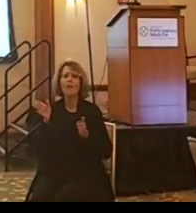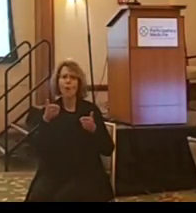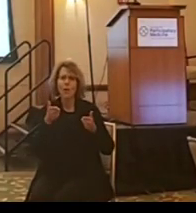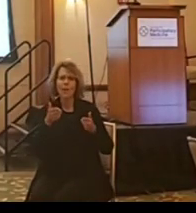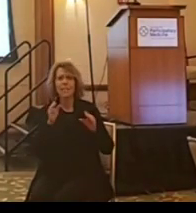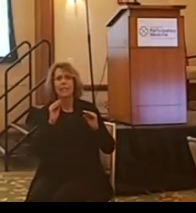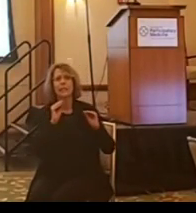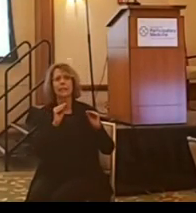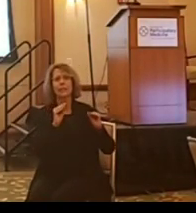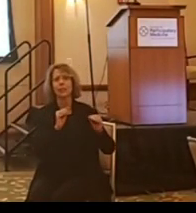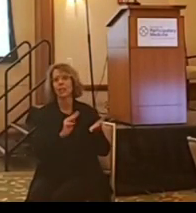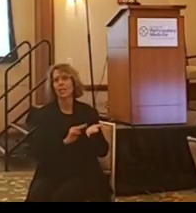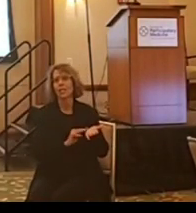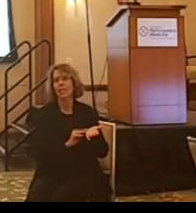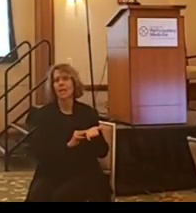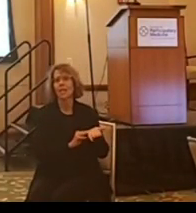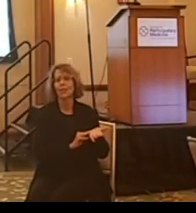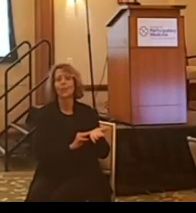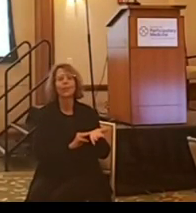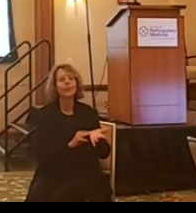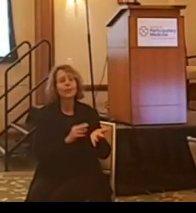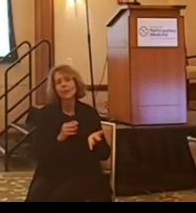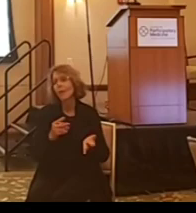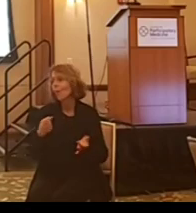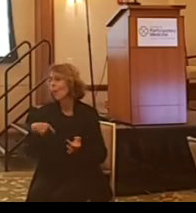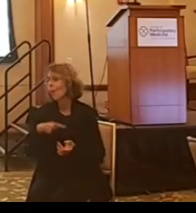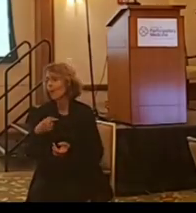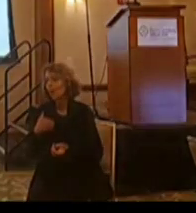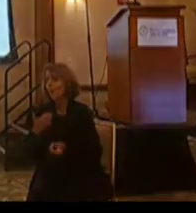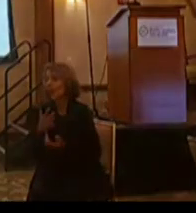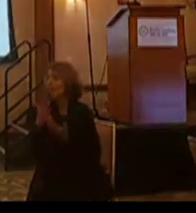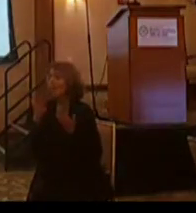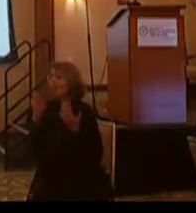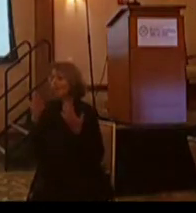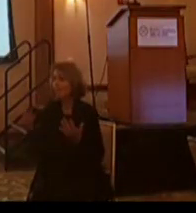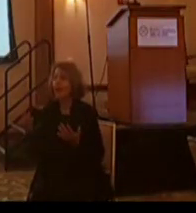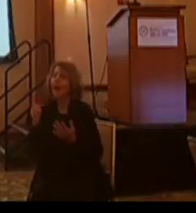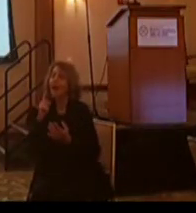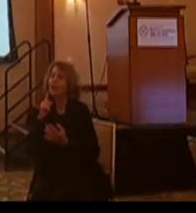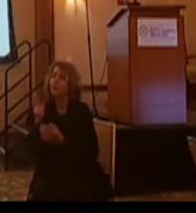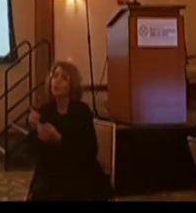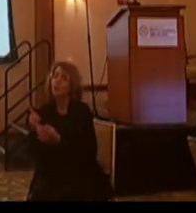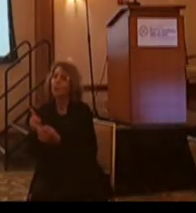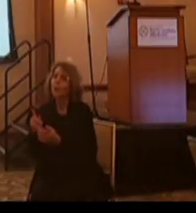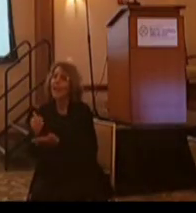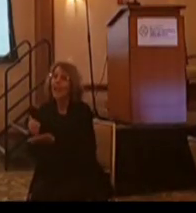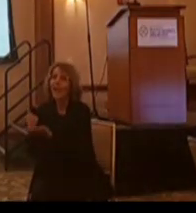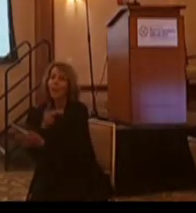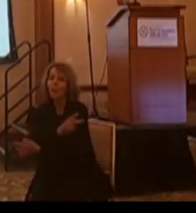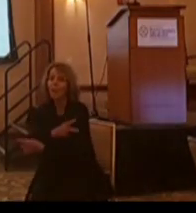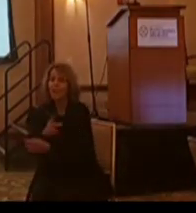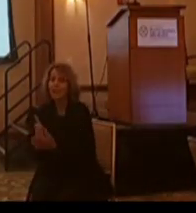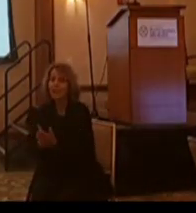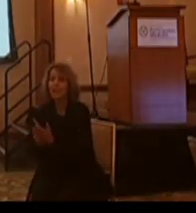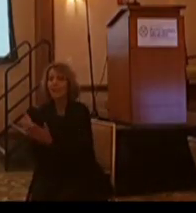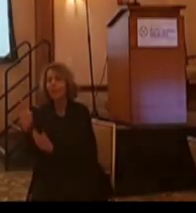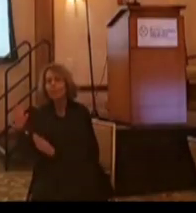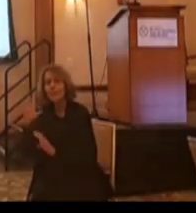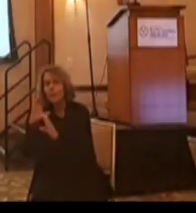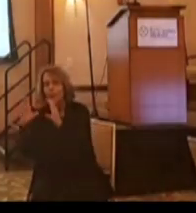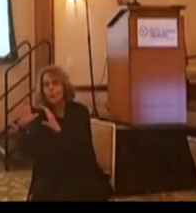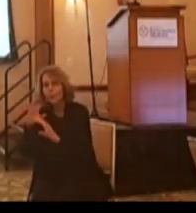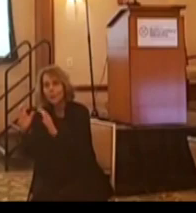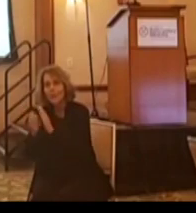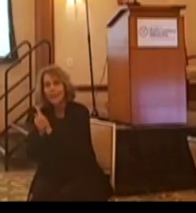and kind of support to help patients develop their communication skills so that they can be part of this, this kind